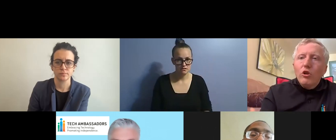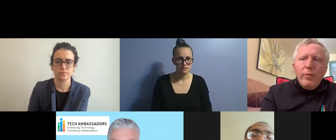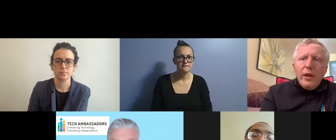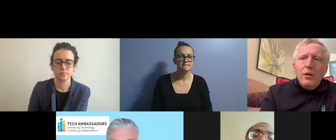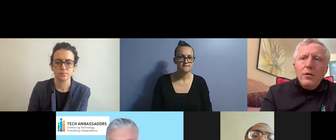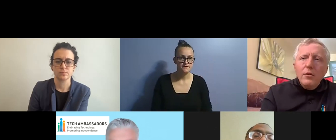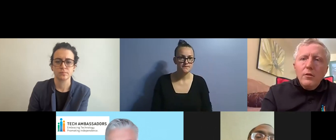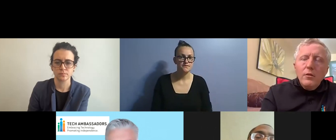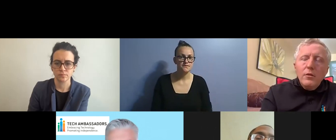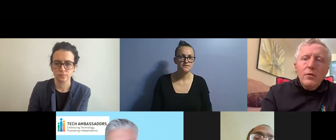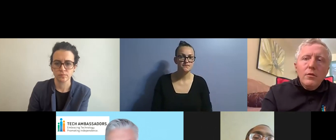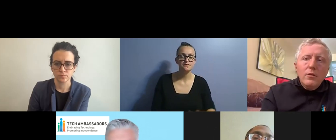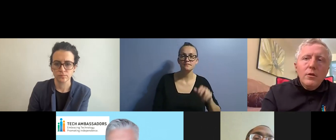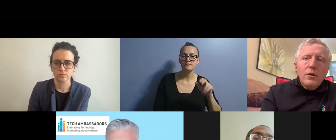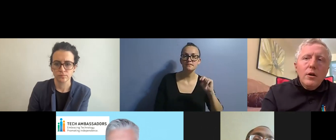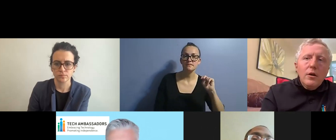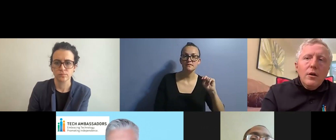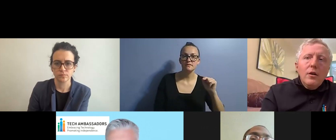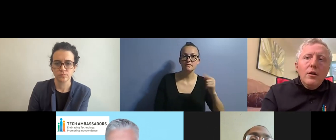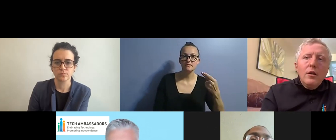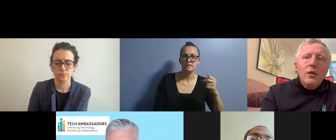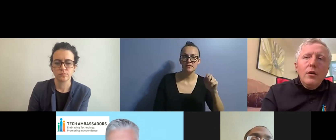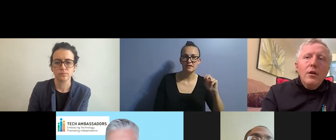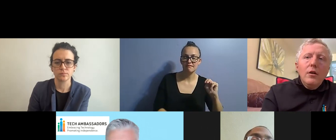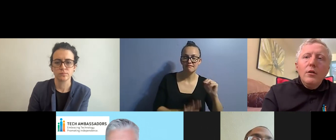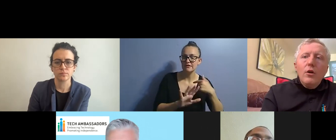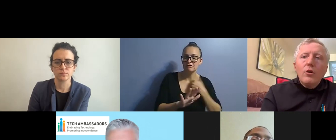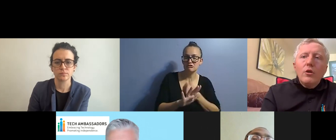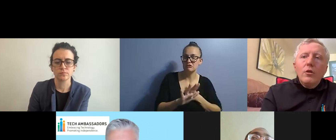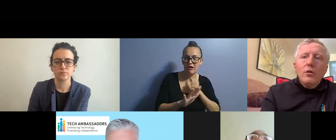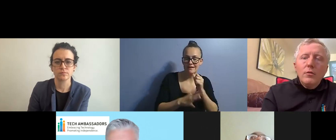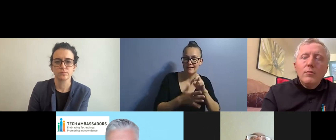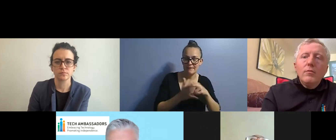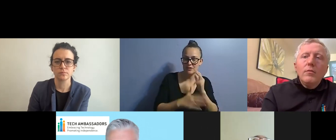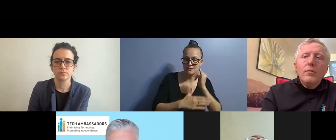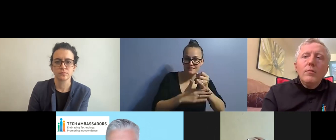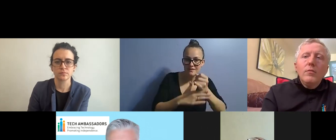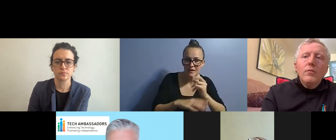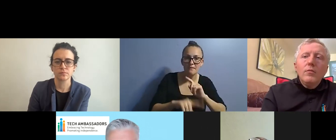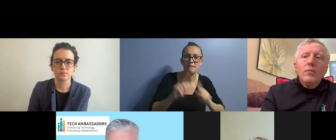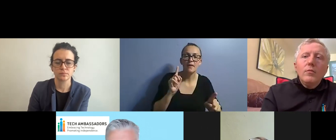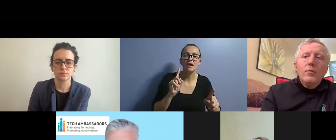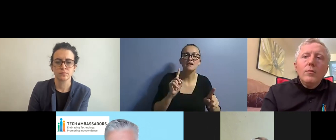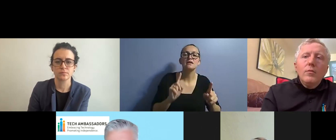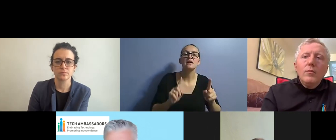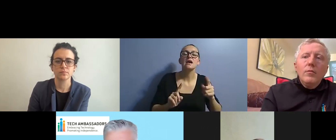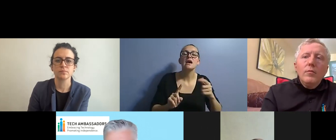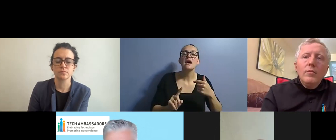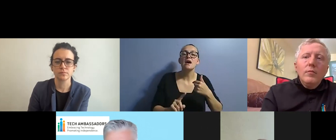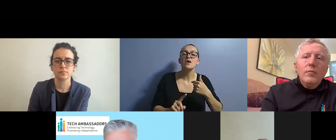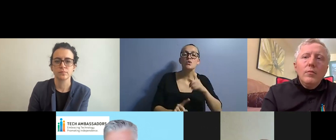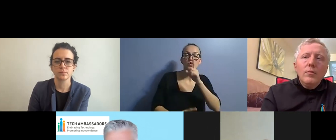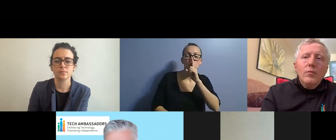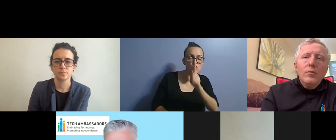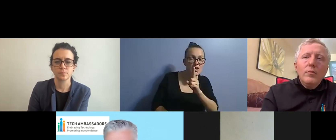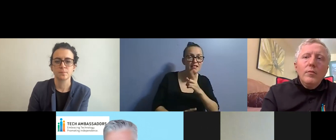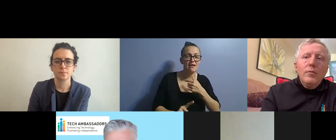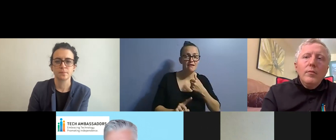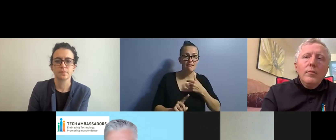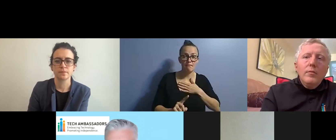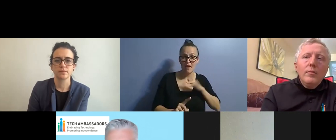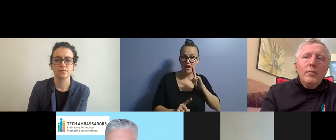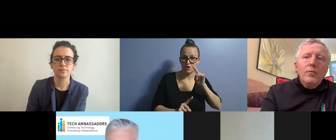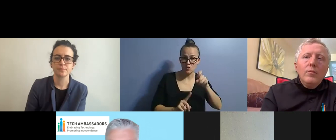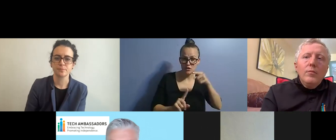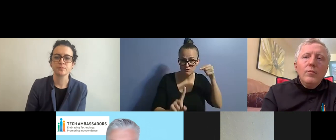So And then I think, I'm sorry, I didn't mean to bump into you, Chris. I think sort of the nature of my question and what I was getting at is I